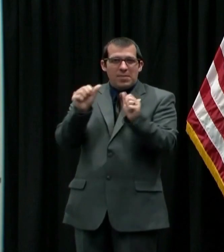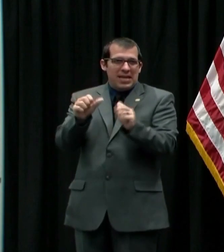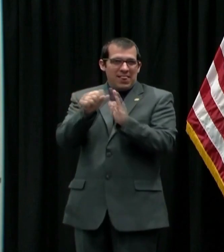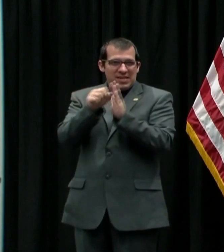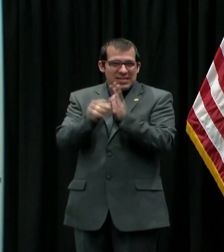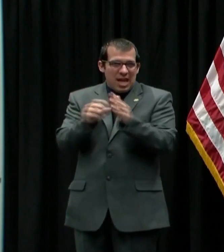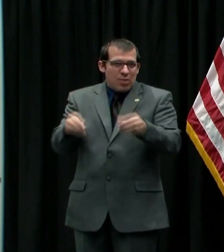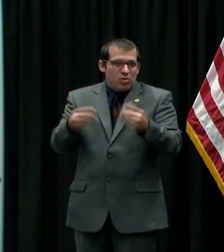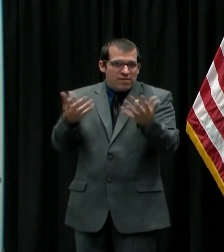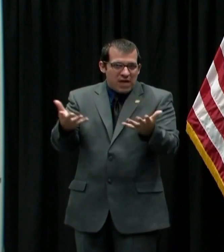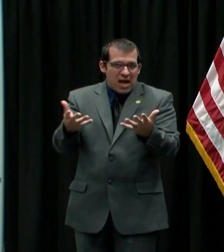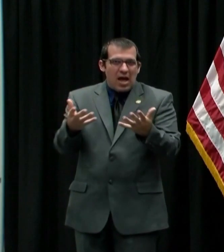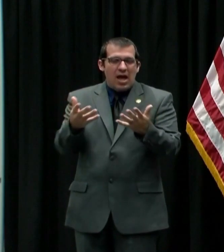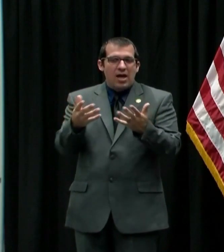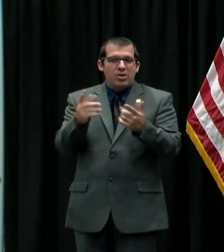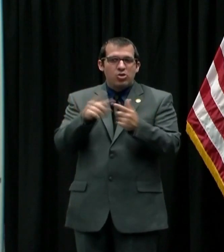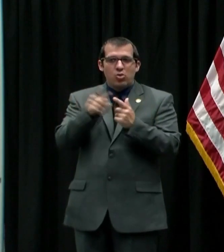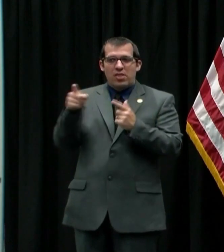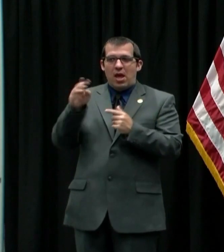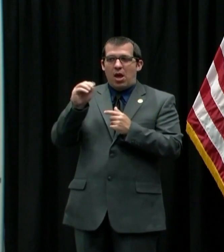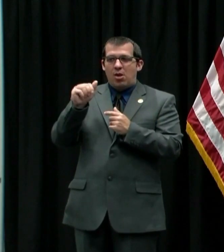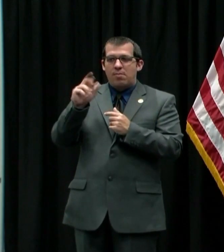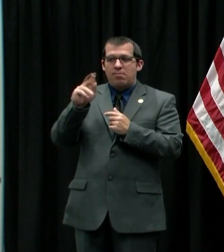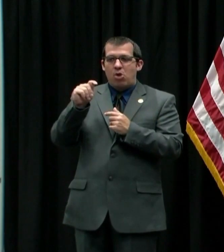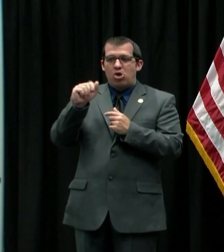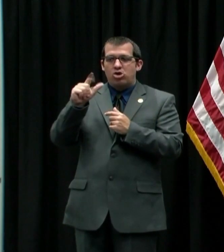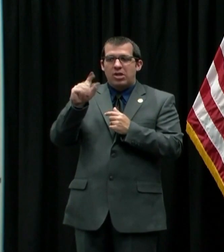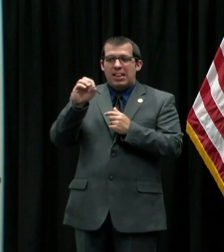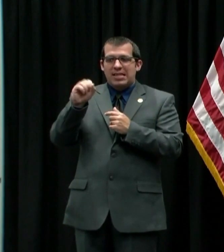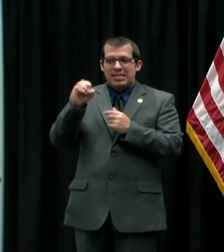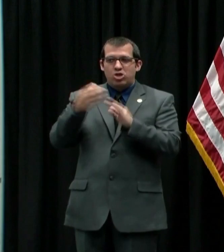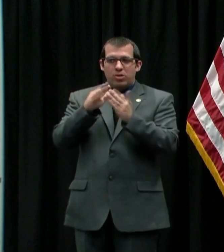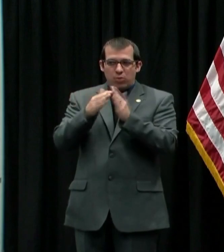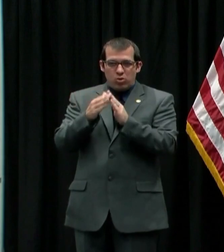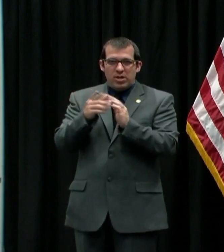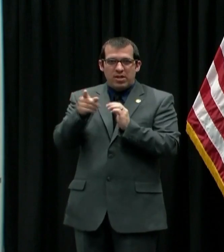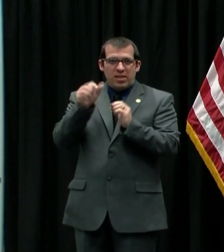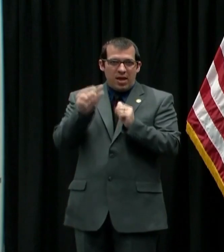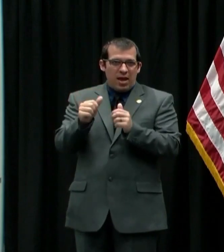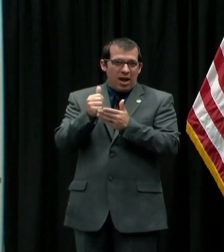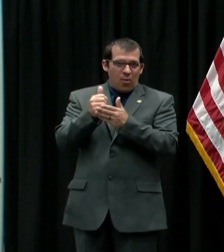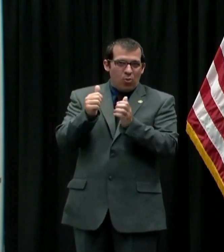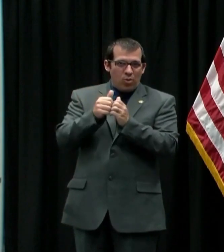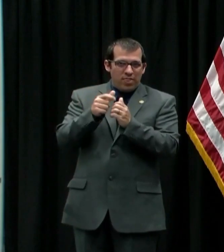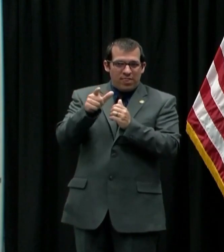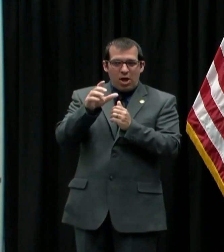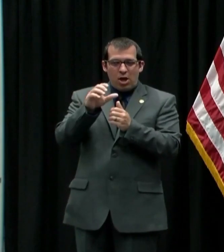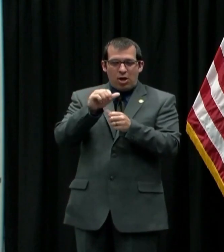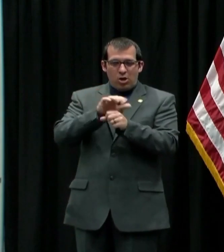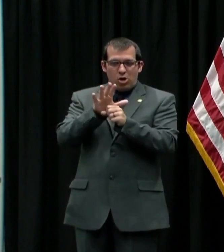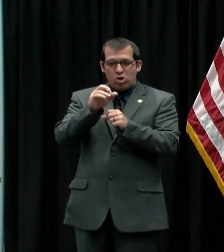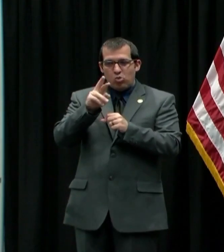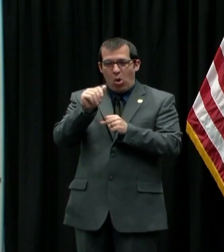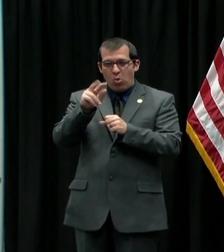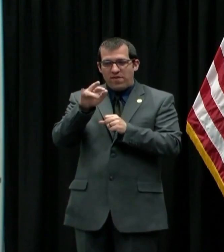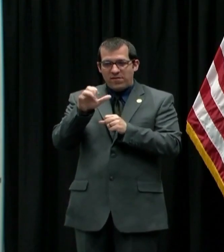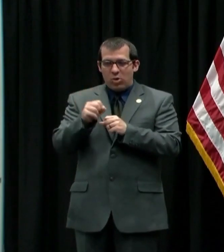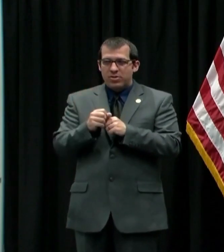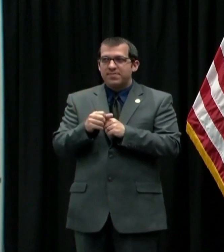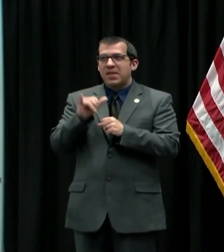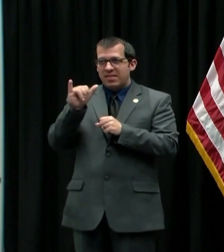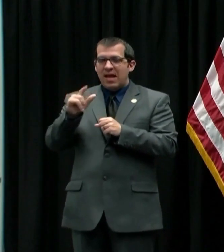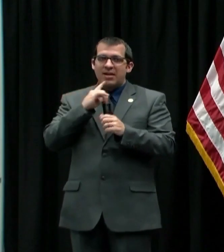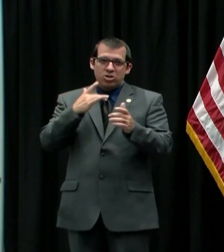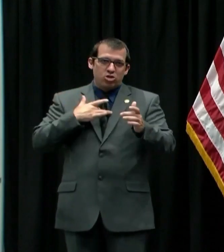provide to cover the cost for the Marshallese community being treated with or for coronavirus? Well, that is a concern. In terms of